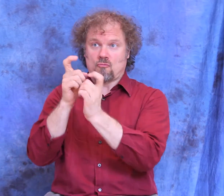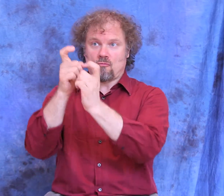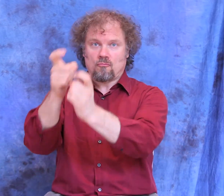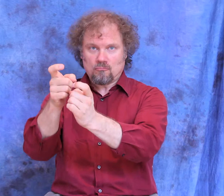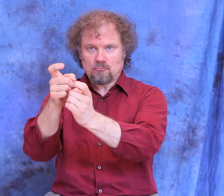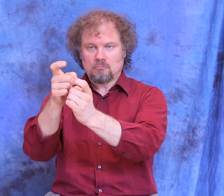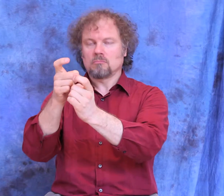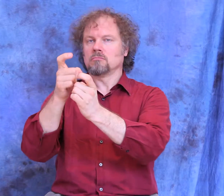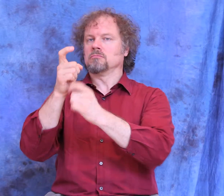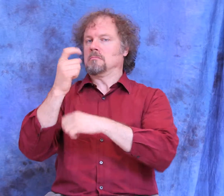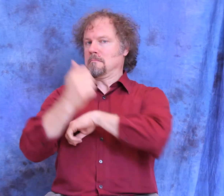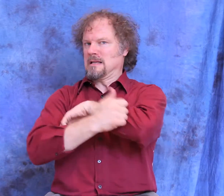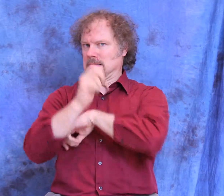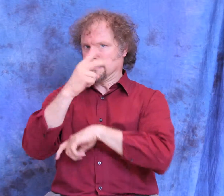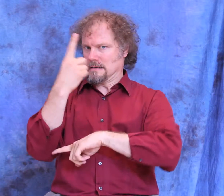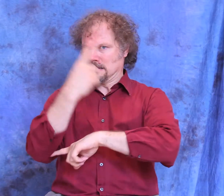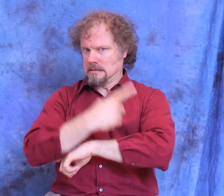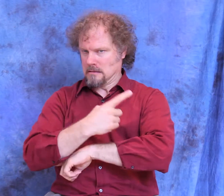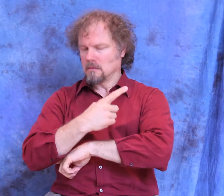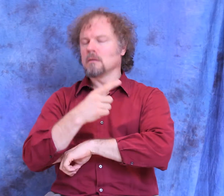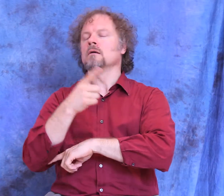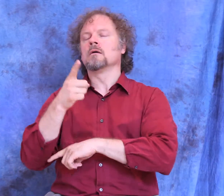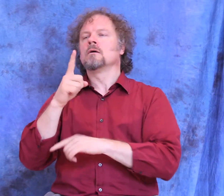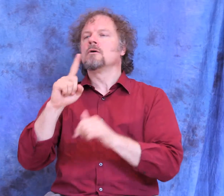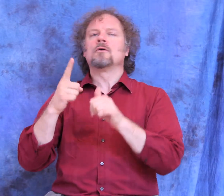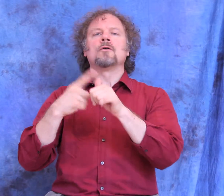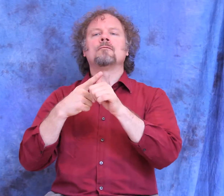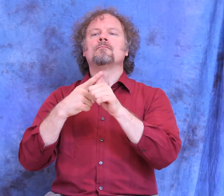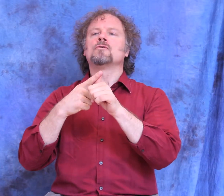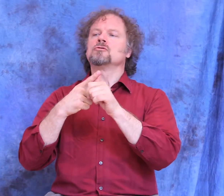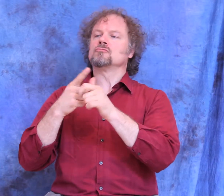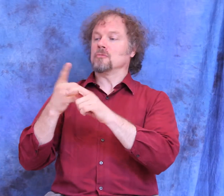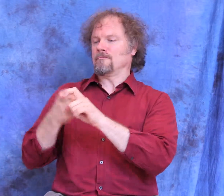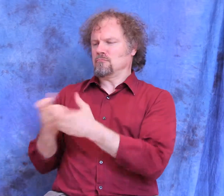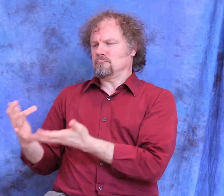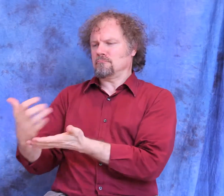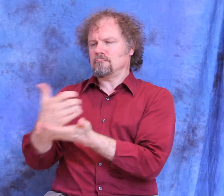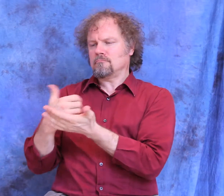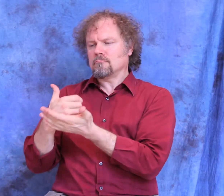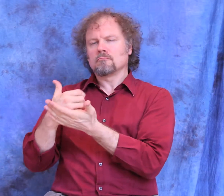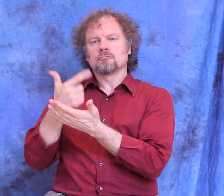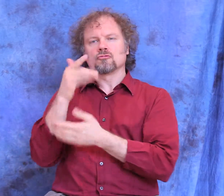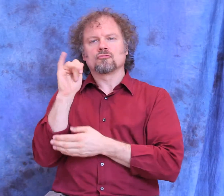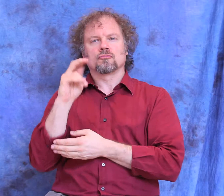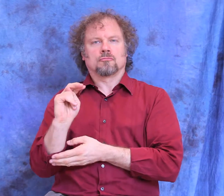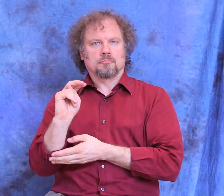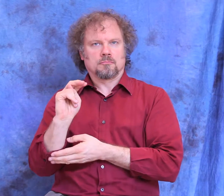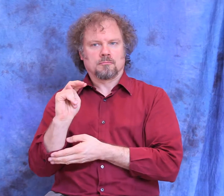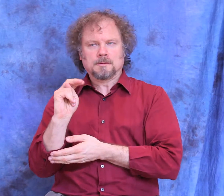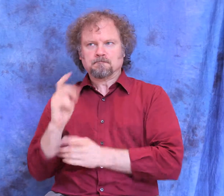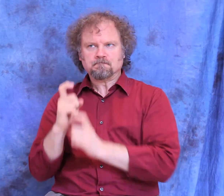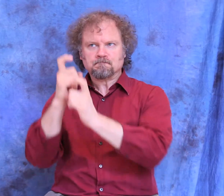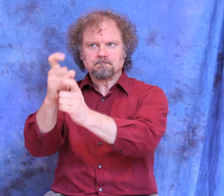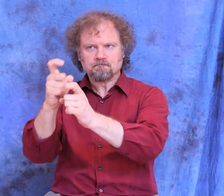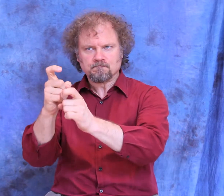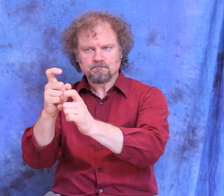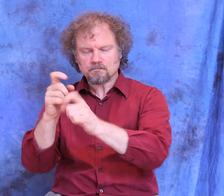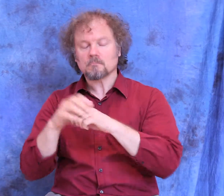Pesach, this was the first temple offering to be brought from the new grain crop. Until the Omer was offered upon the